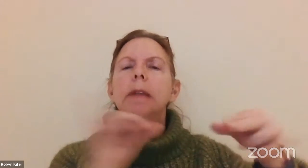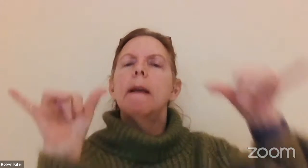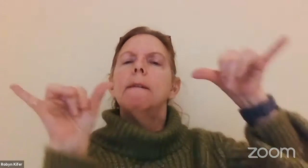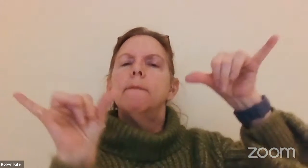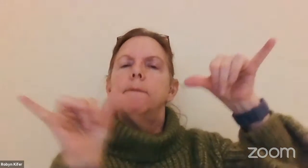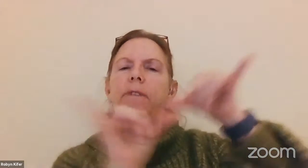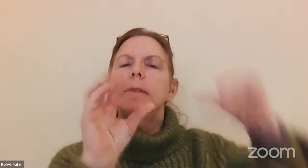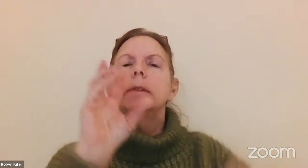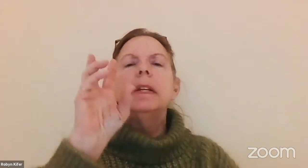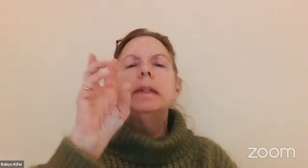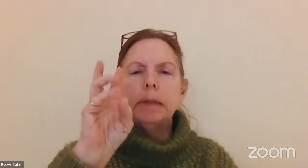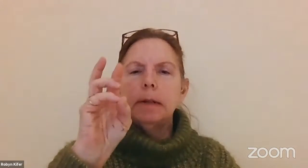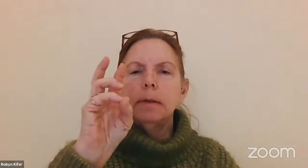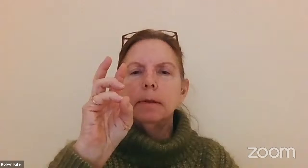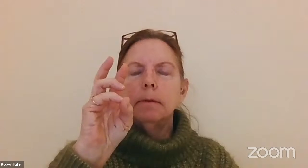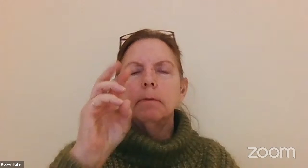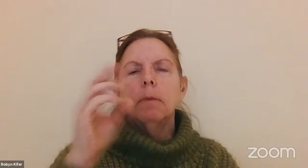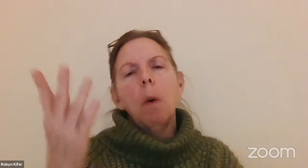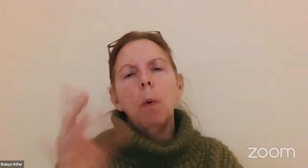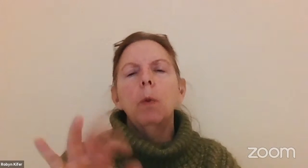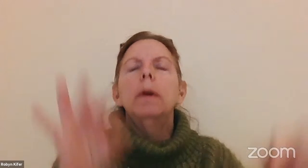Mm,